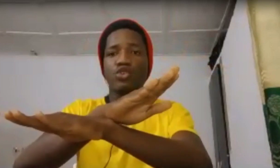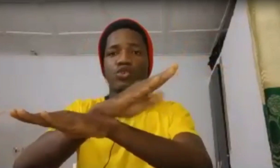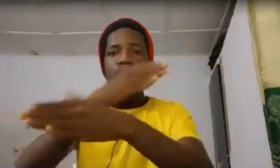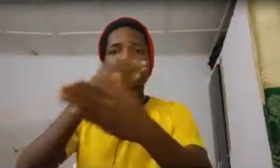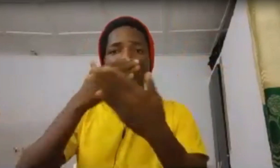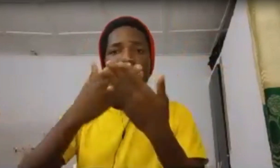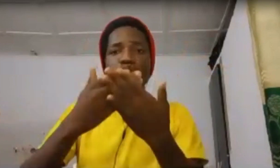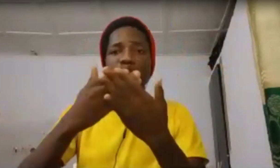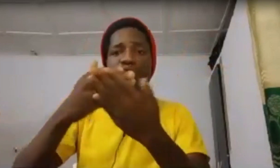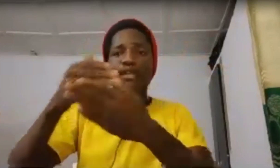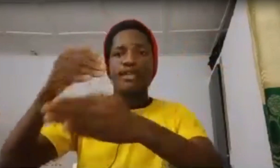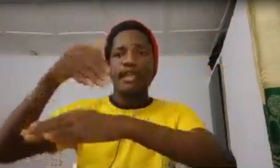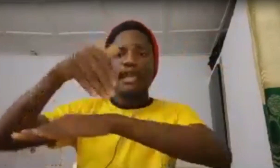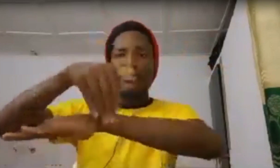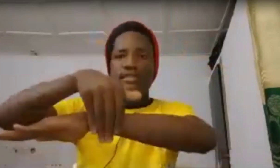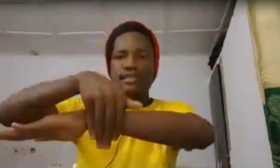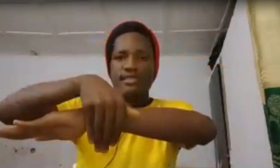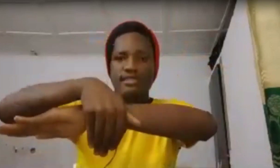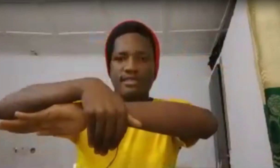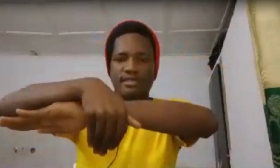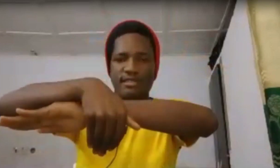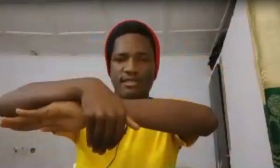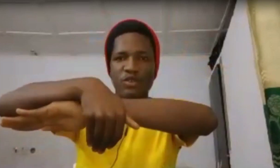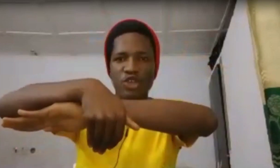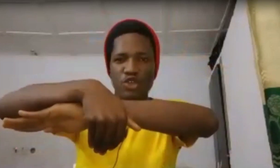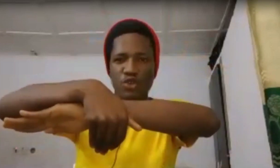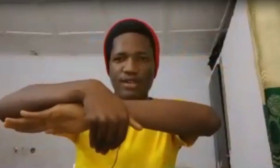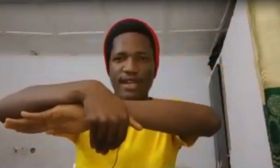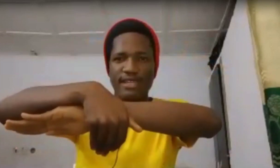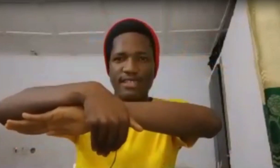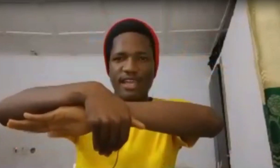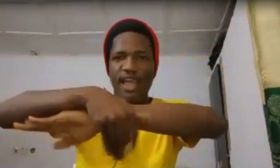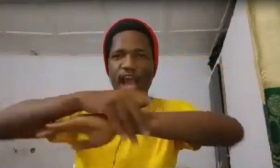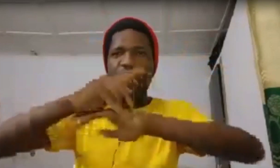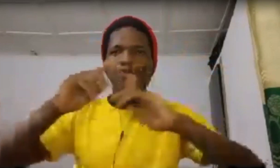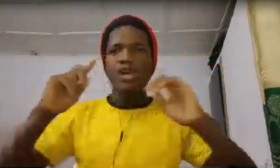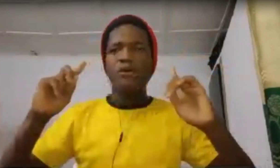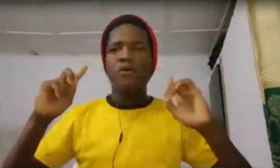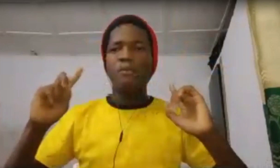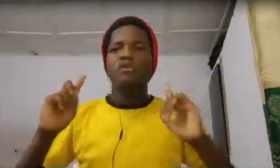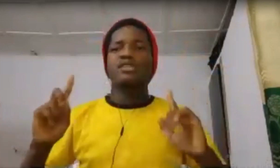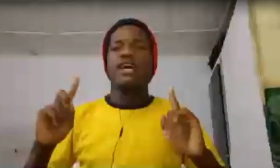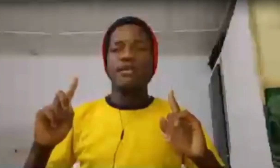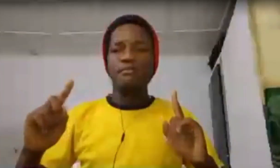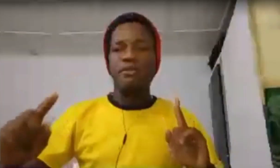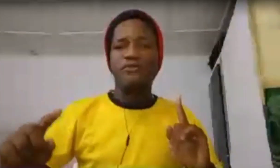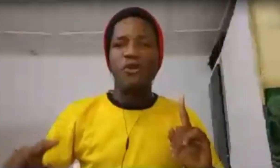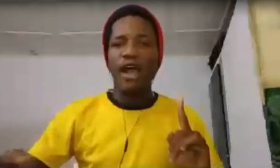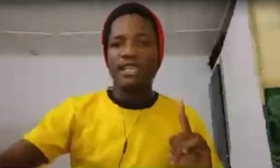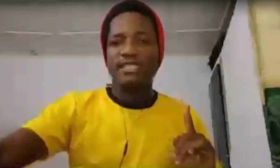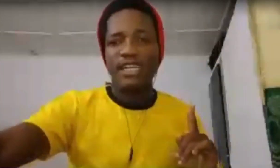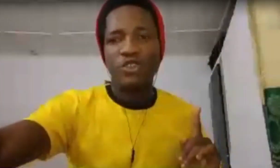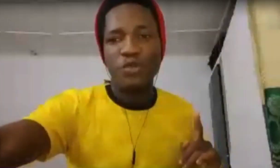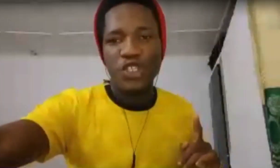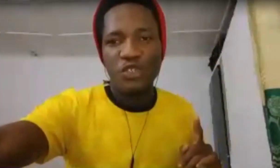good night. Good night. I'll do that one more time before I start to witch